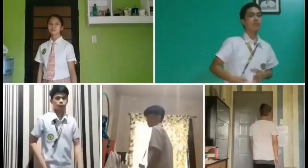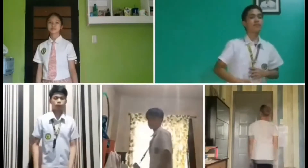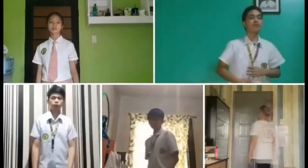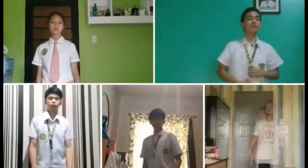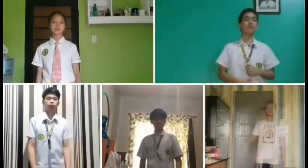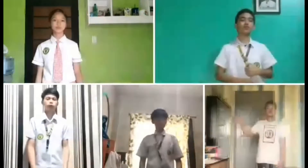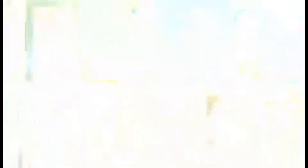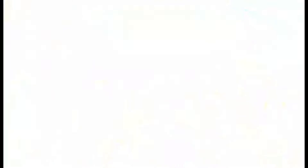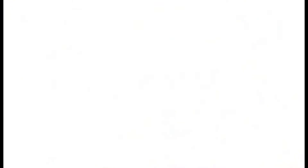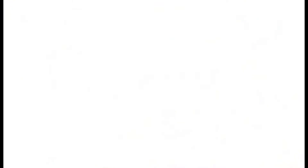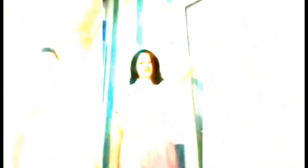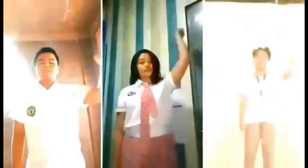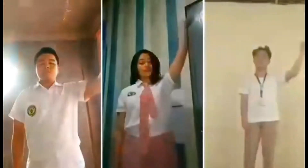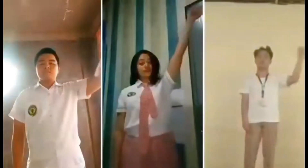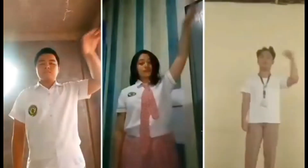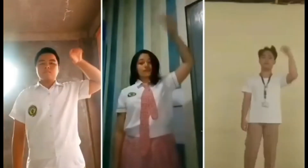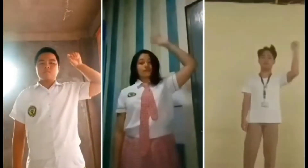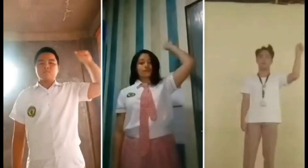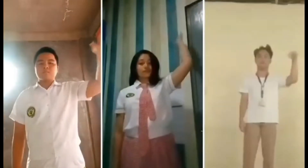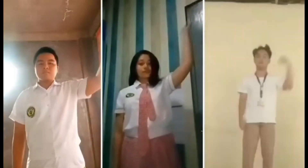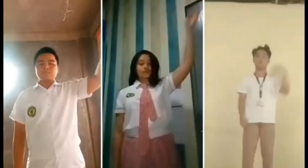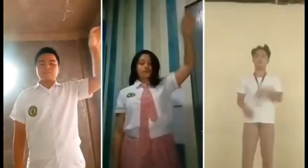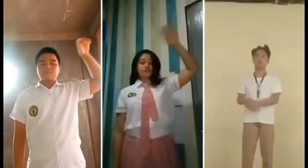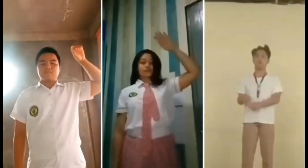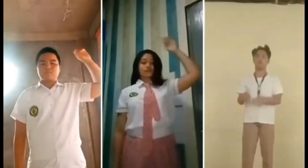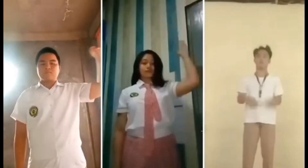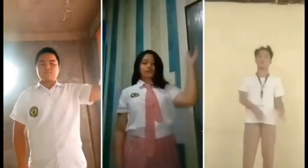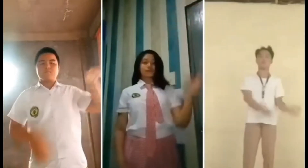promises. We are all God's children.